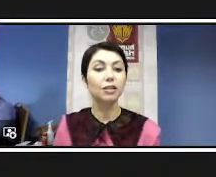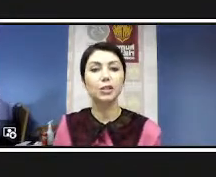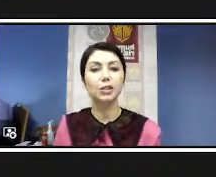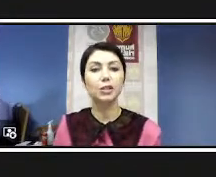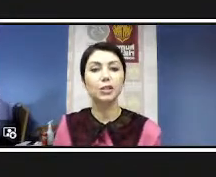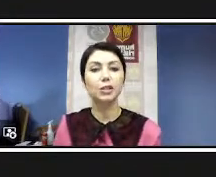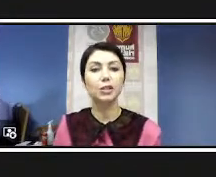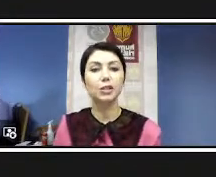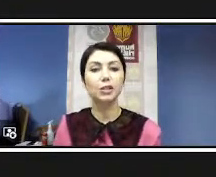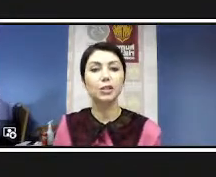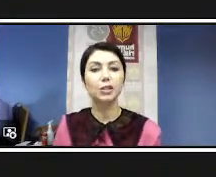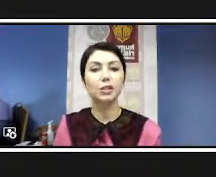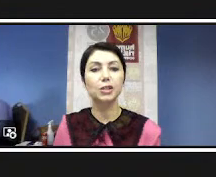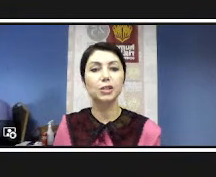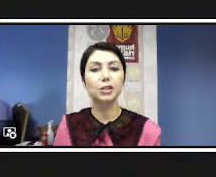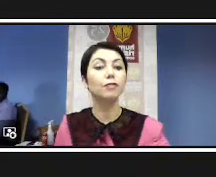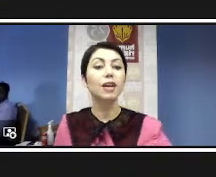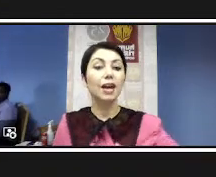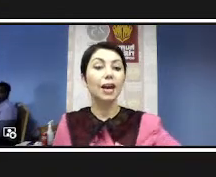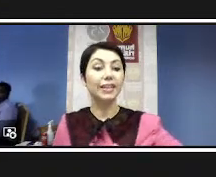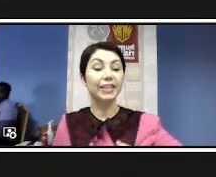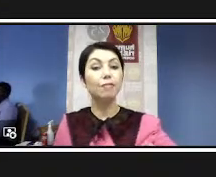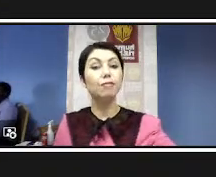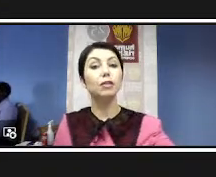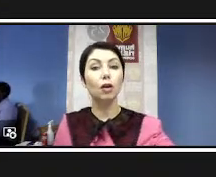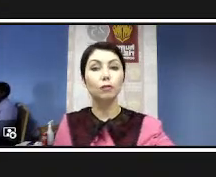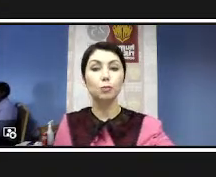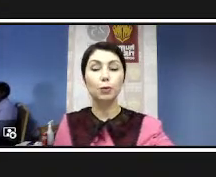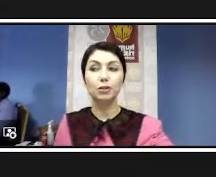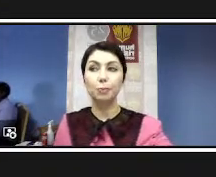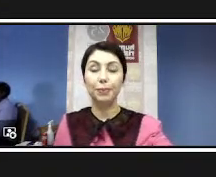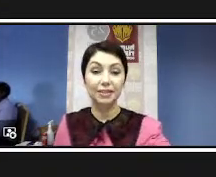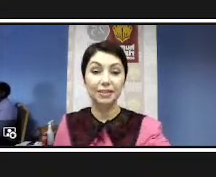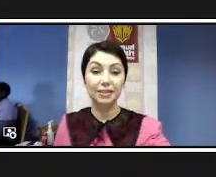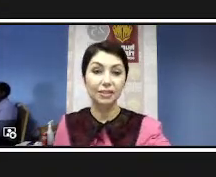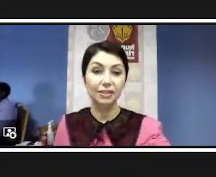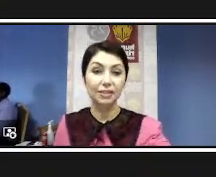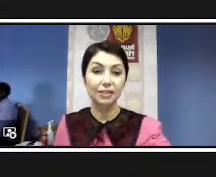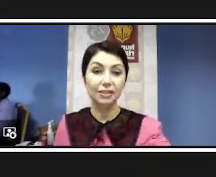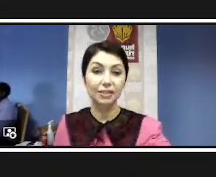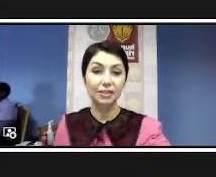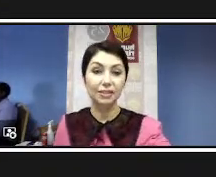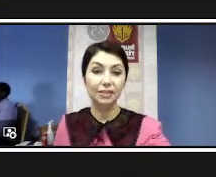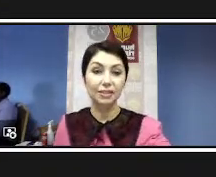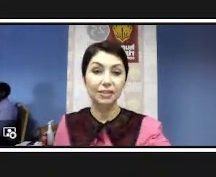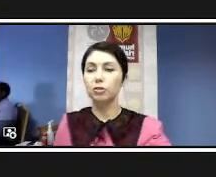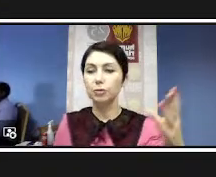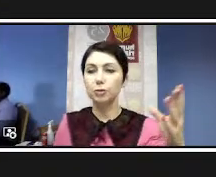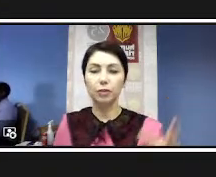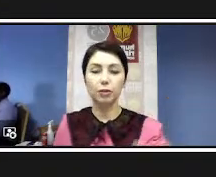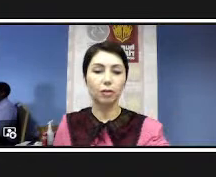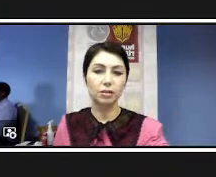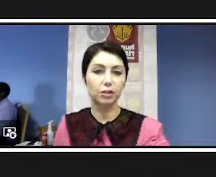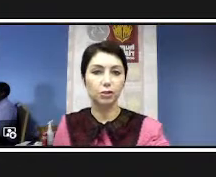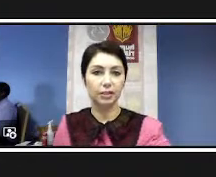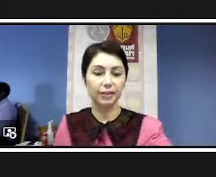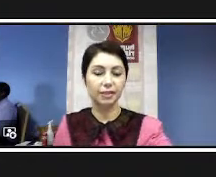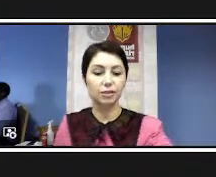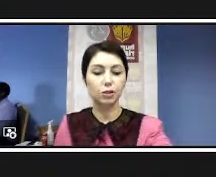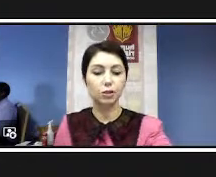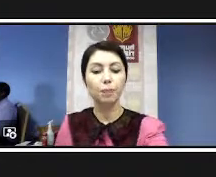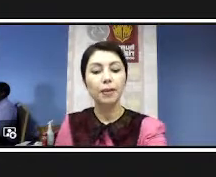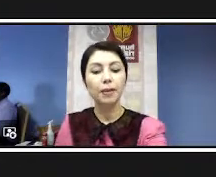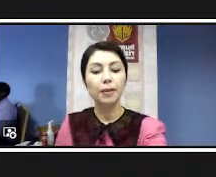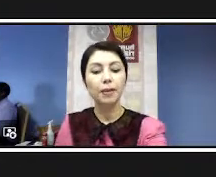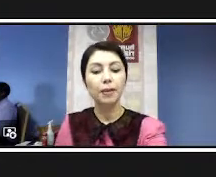especially when they are school going and when we have a level of responsibility towards them, in terms of the Constitution at least.